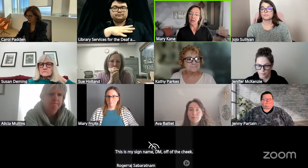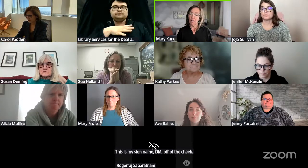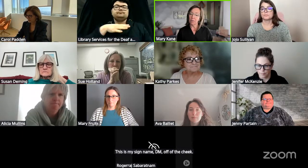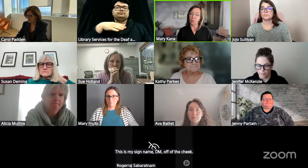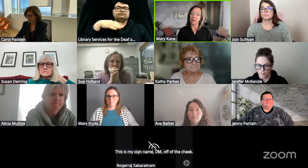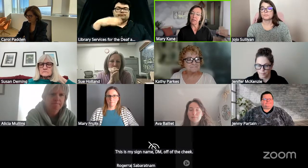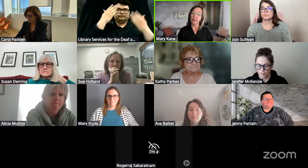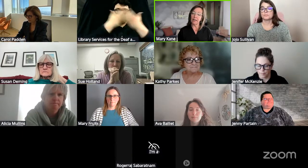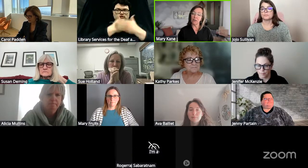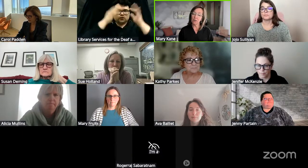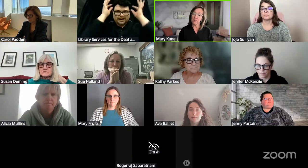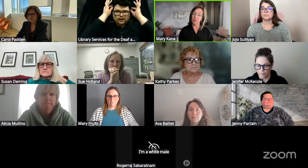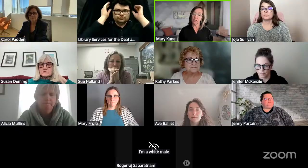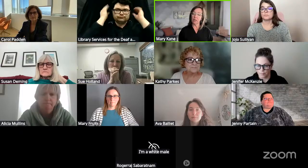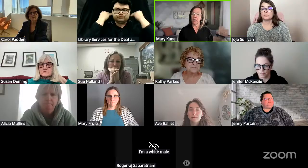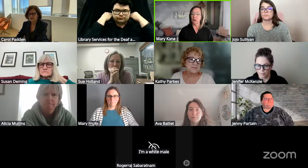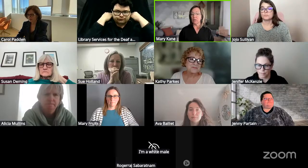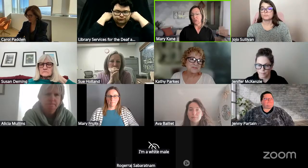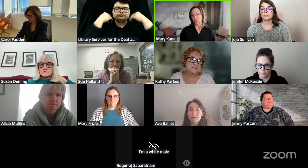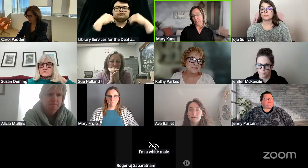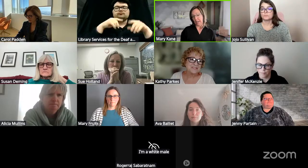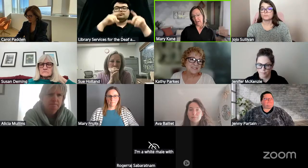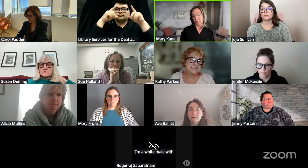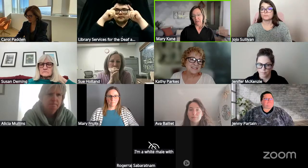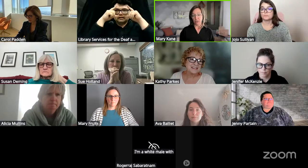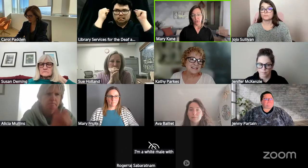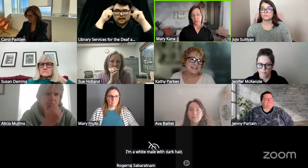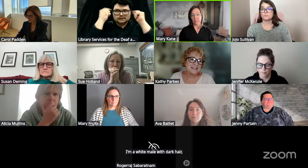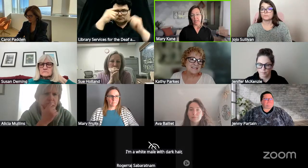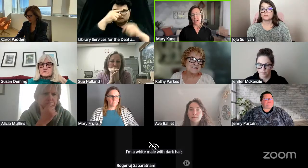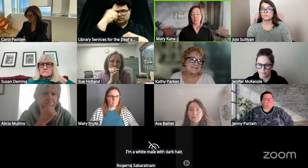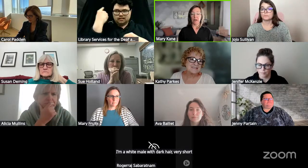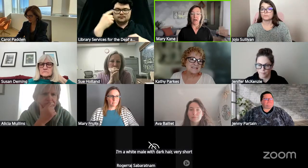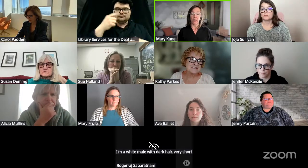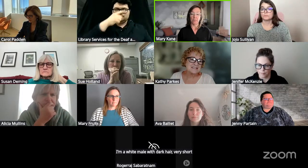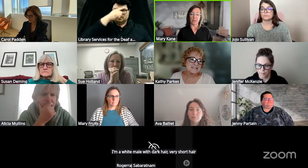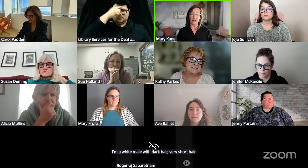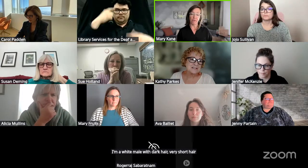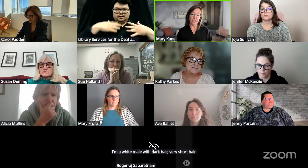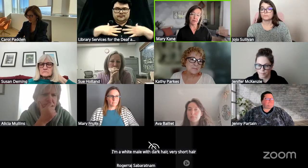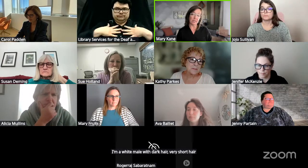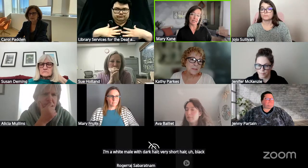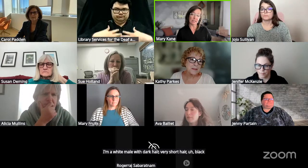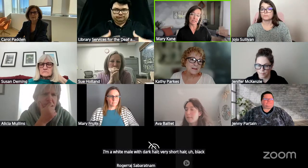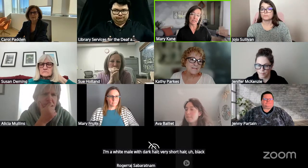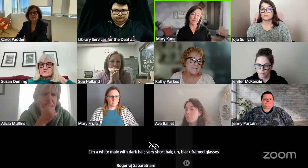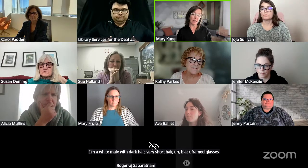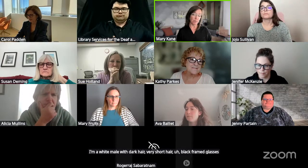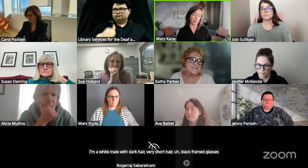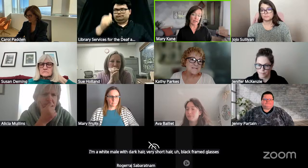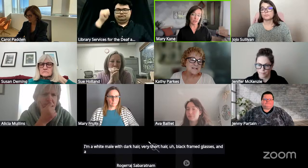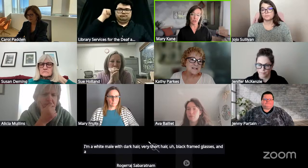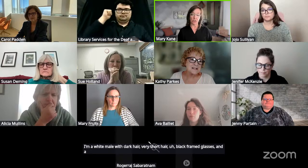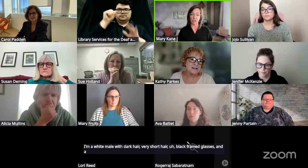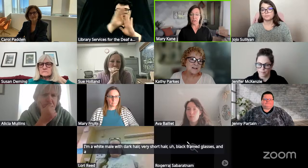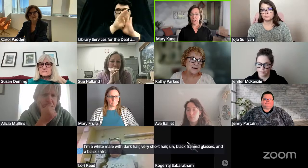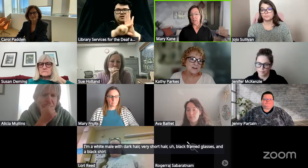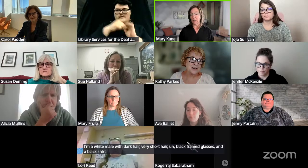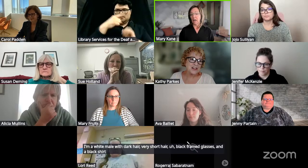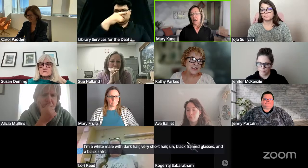I'm a white male with dark hair, very short hair, black frame glasses, and a black shirt. I have